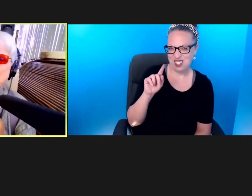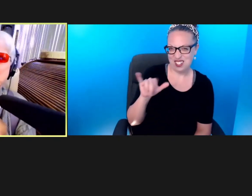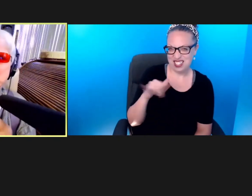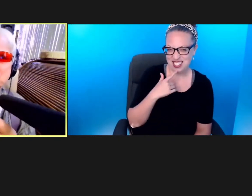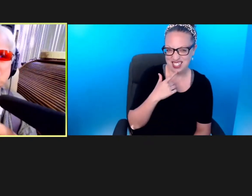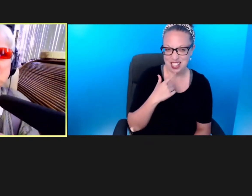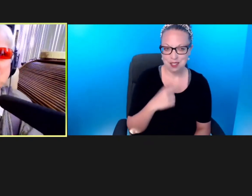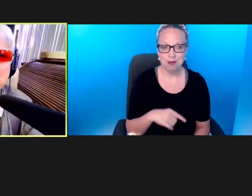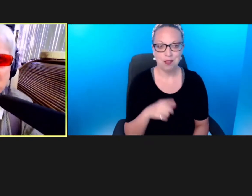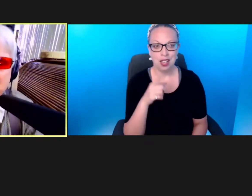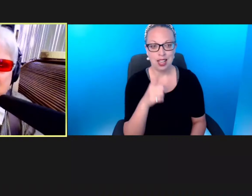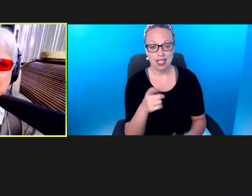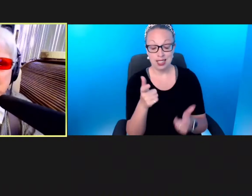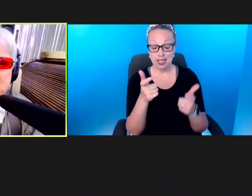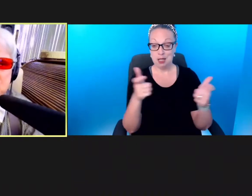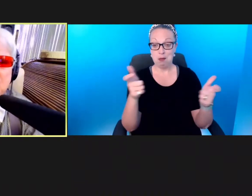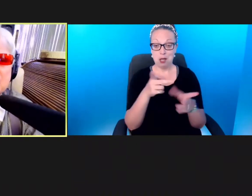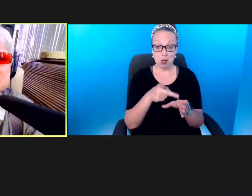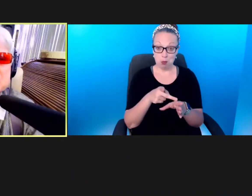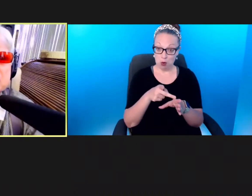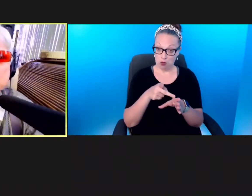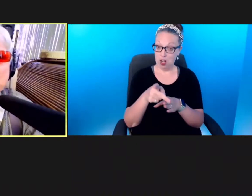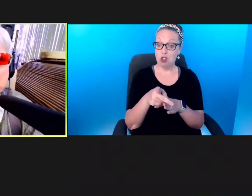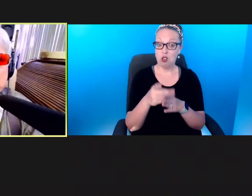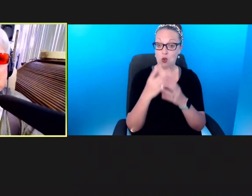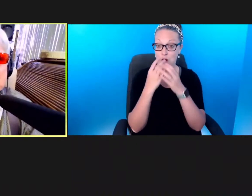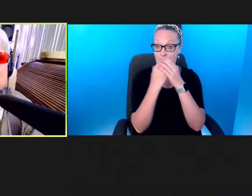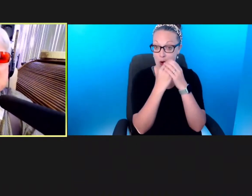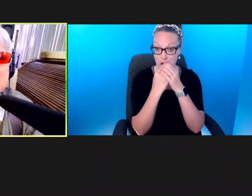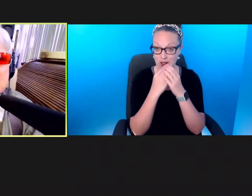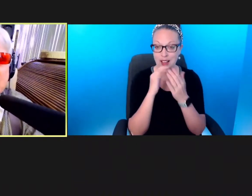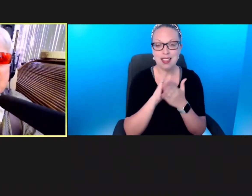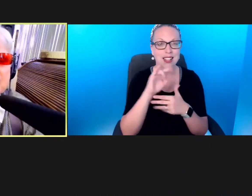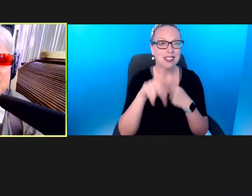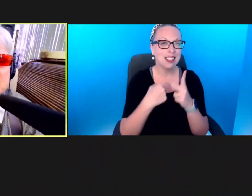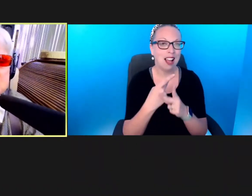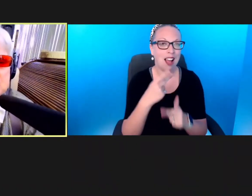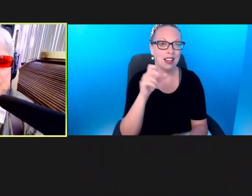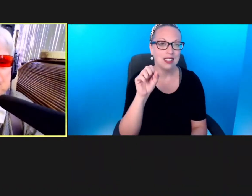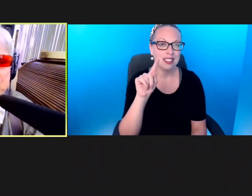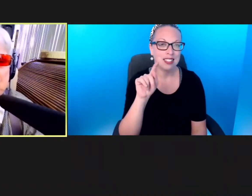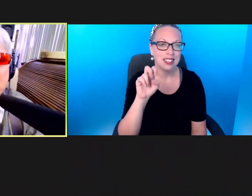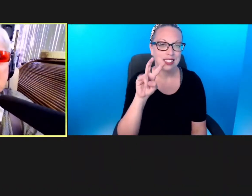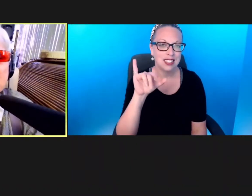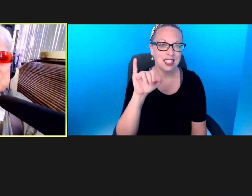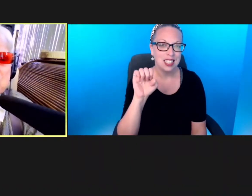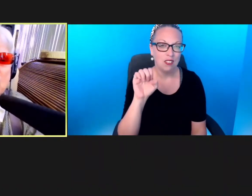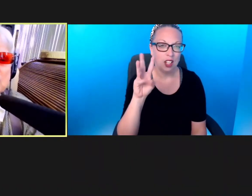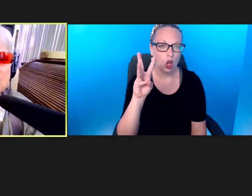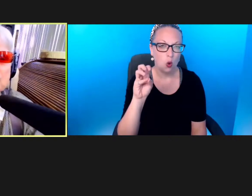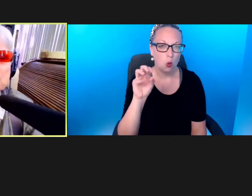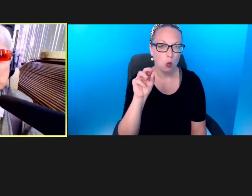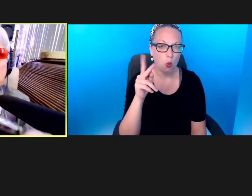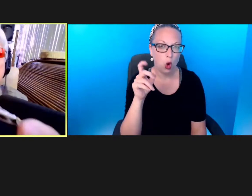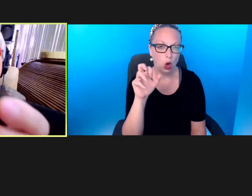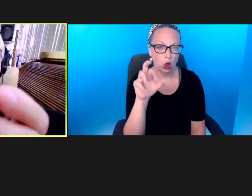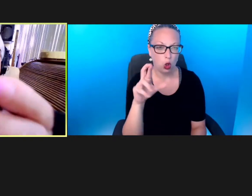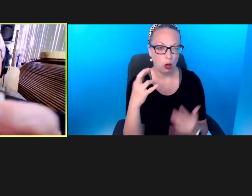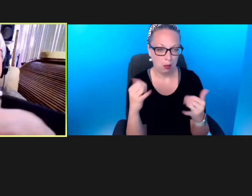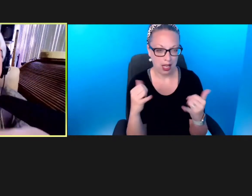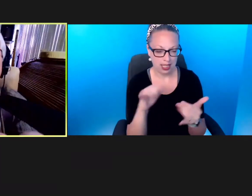is the big professional harmonica. It's the kind Stevie Wonder plays, and it's called